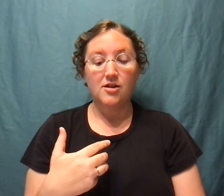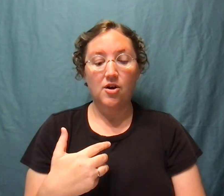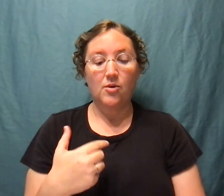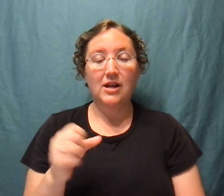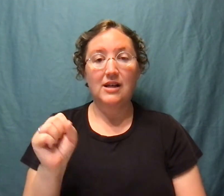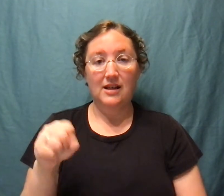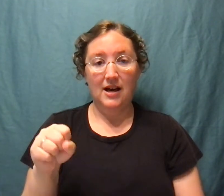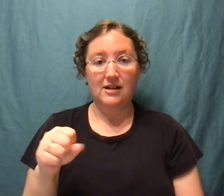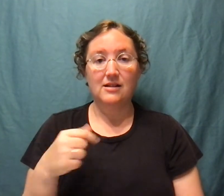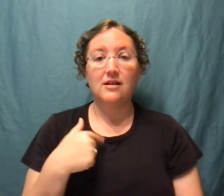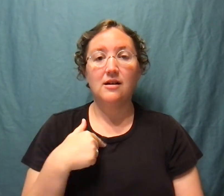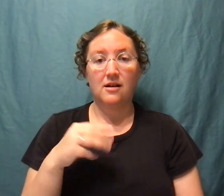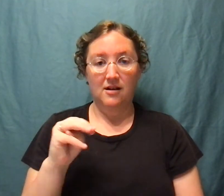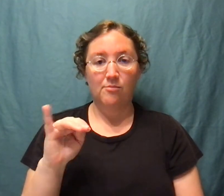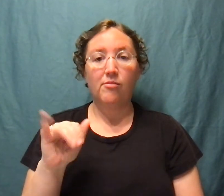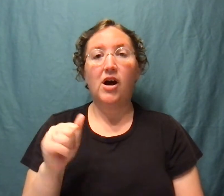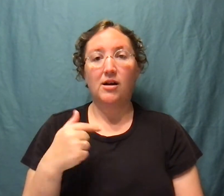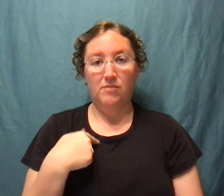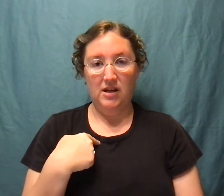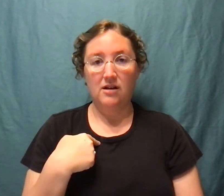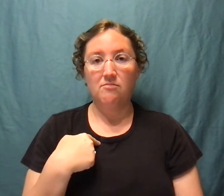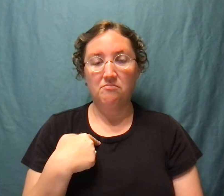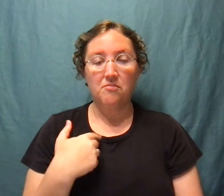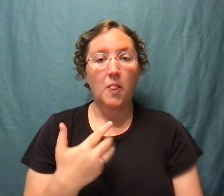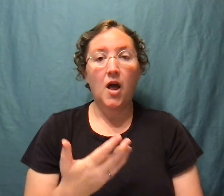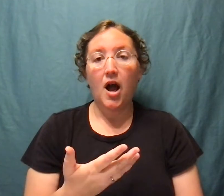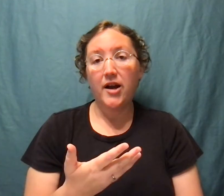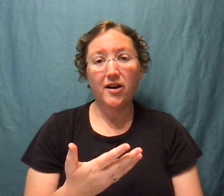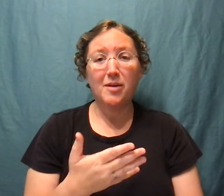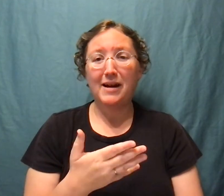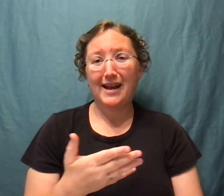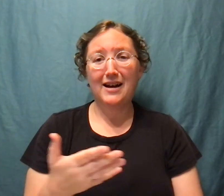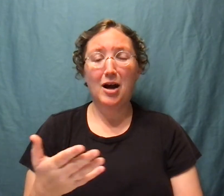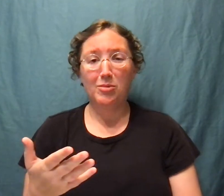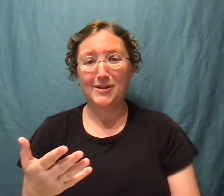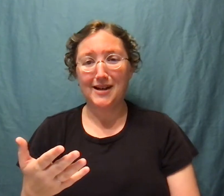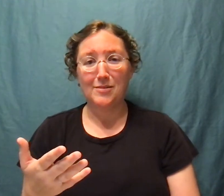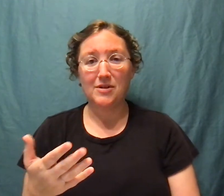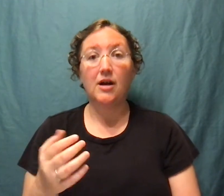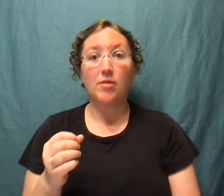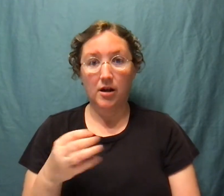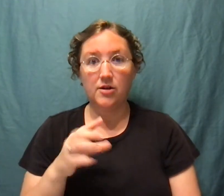So, yes, I'm Mia. I nodded my head a couple times. I'm not doing...